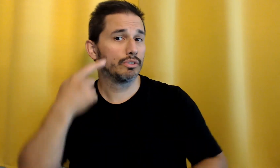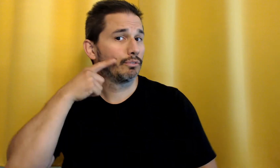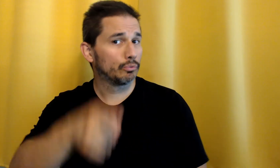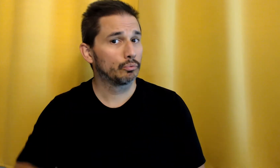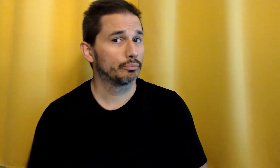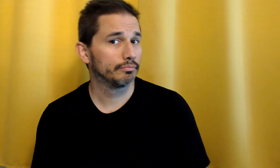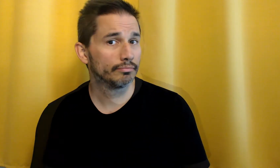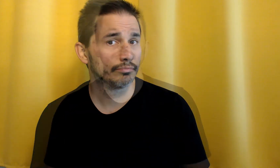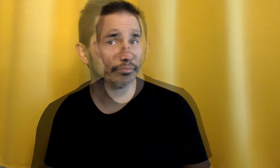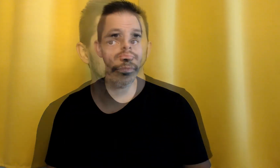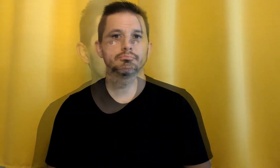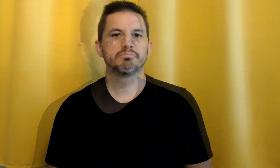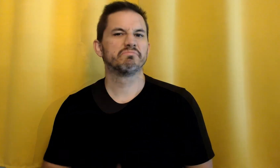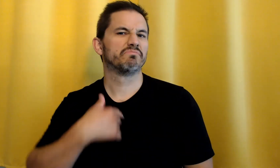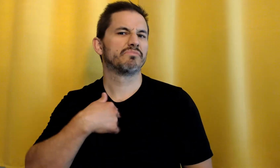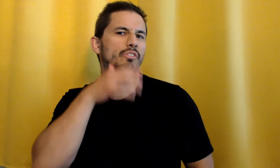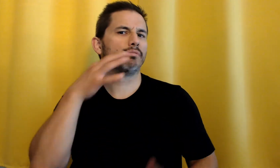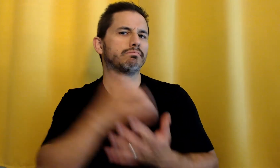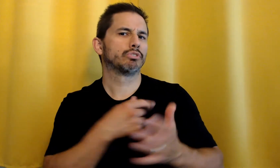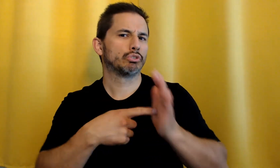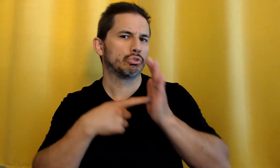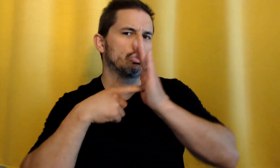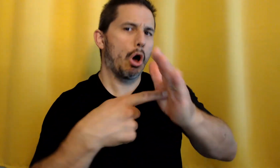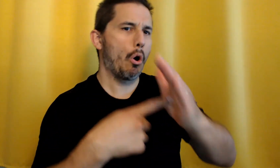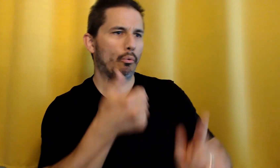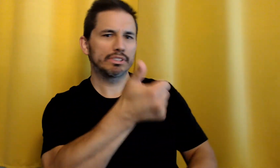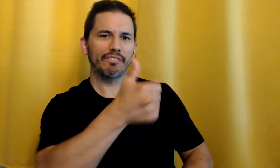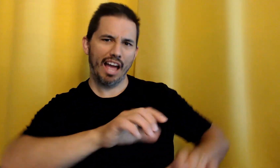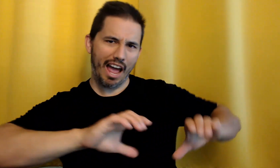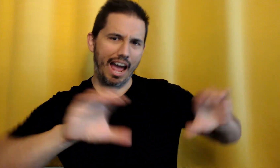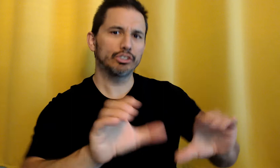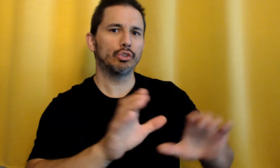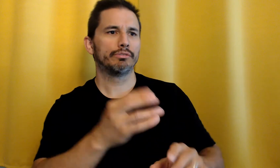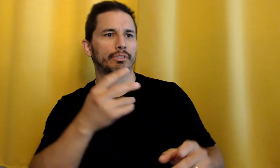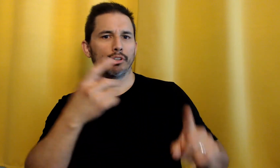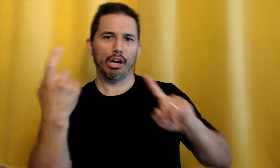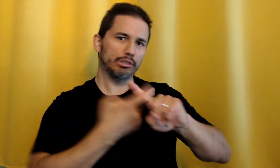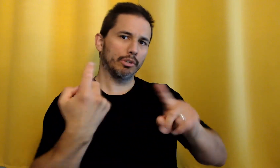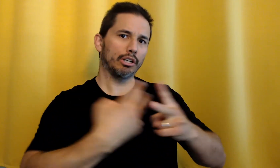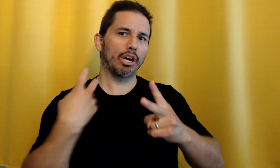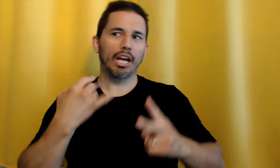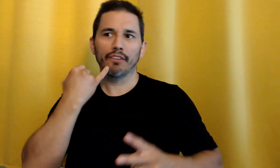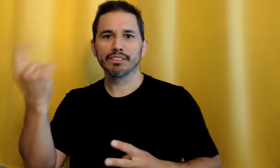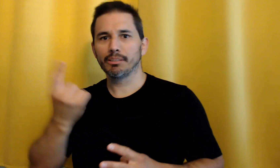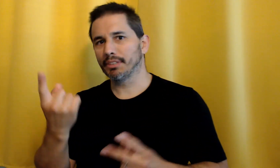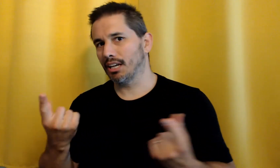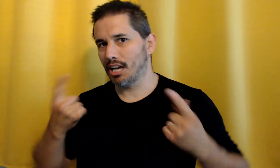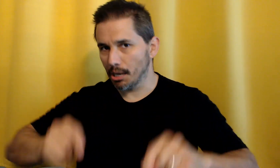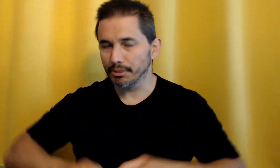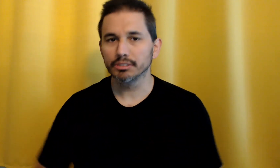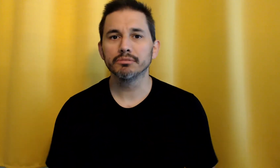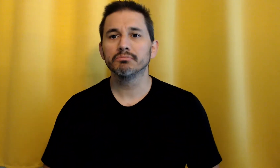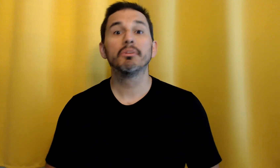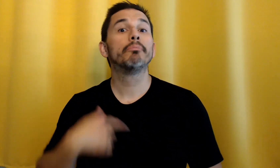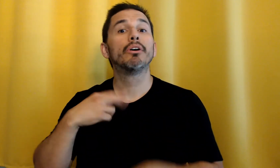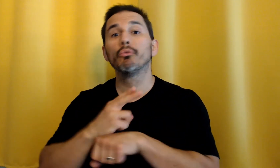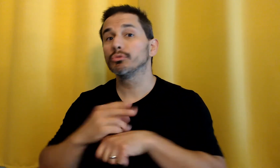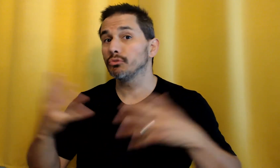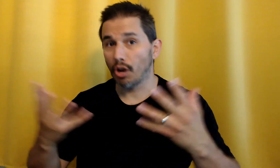could turn on in your home. So you walk through the door and your home is already lit. Now I'm going to show you this product actually in action,